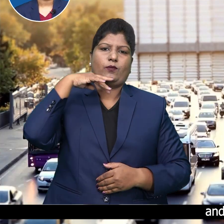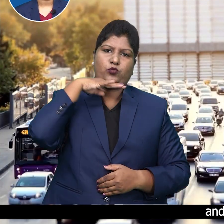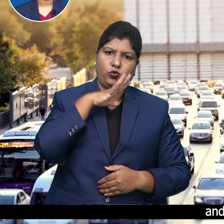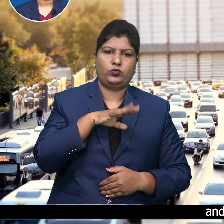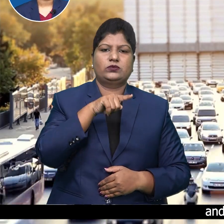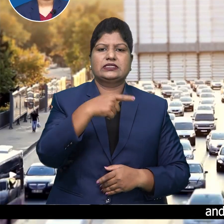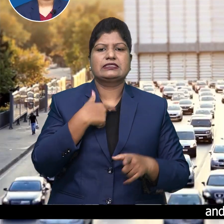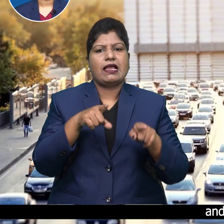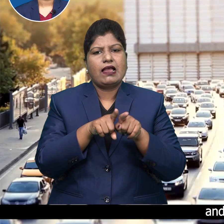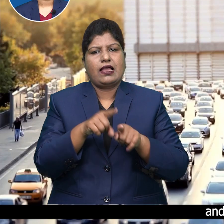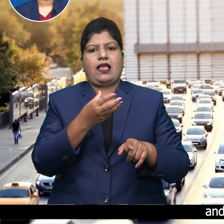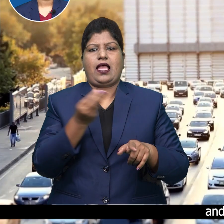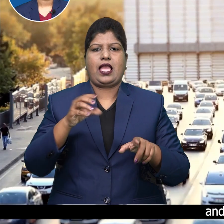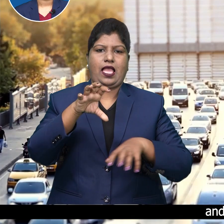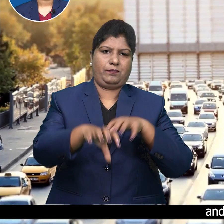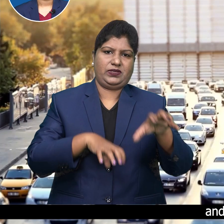and animals.